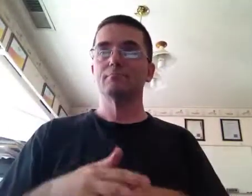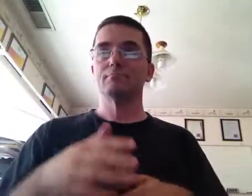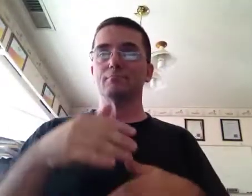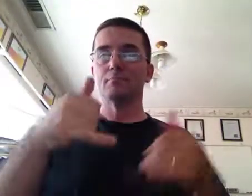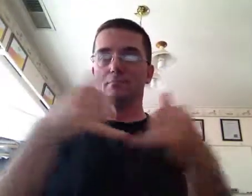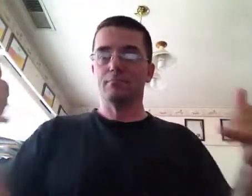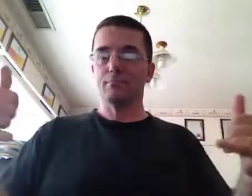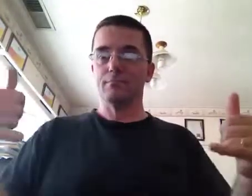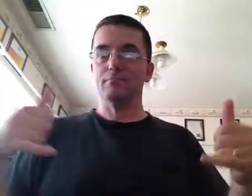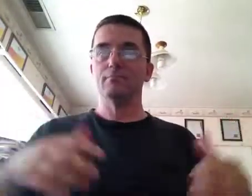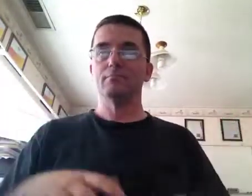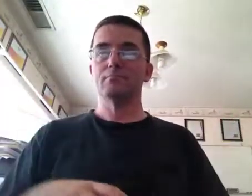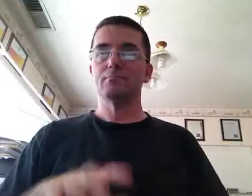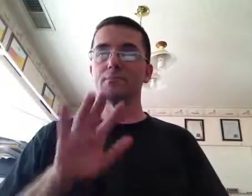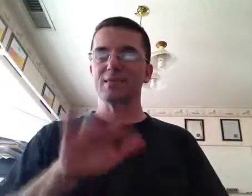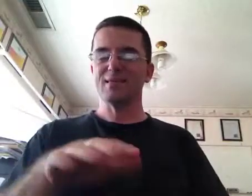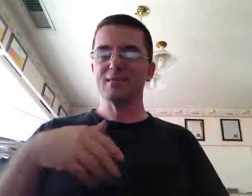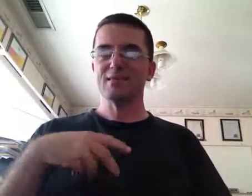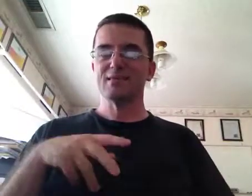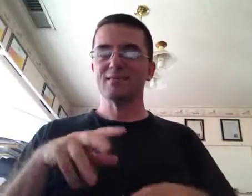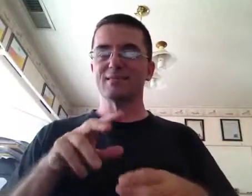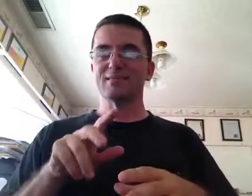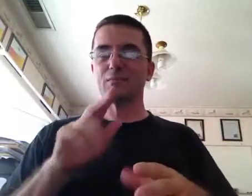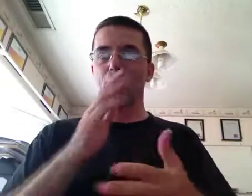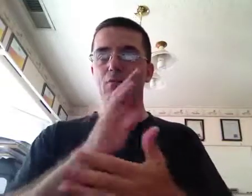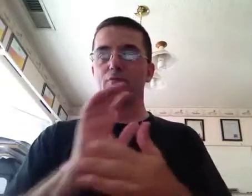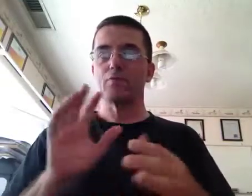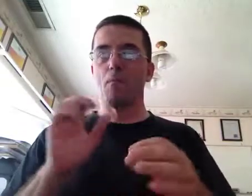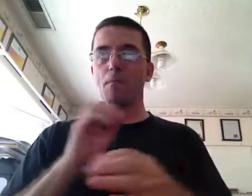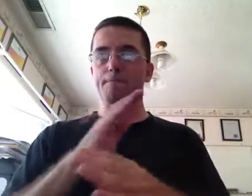Yeah. He also interferes in other parts of your life, doesn't he?